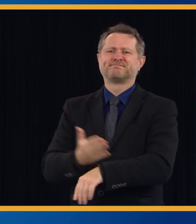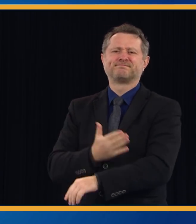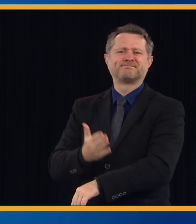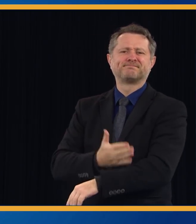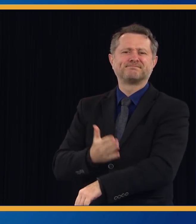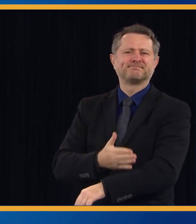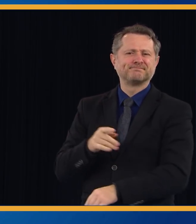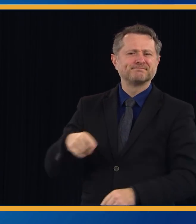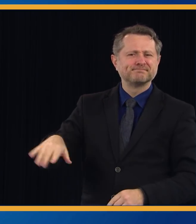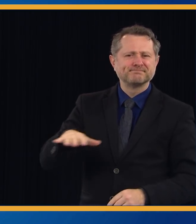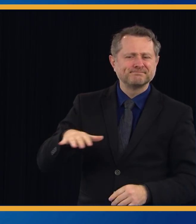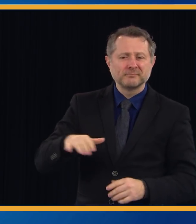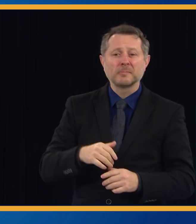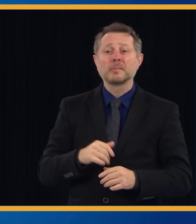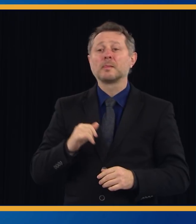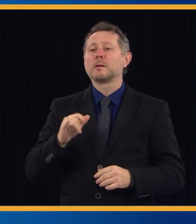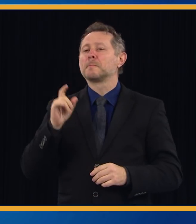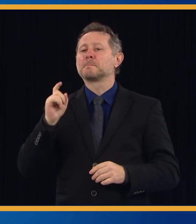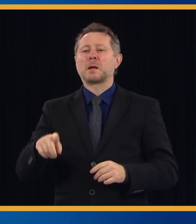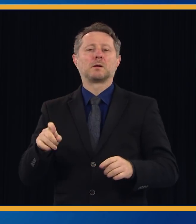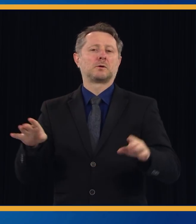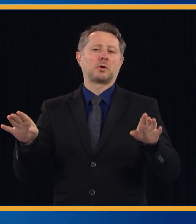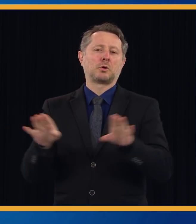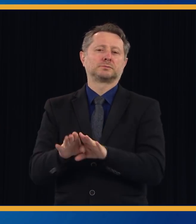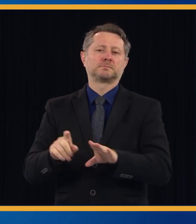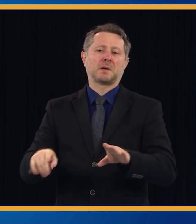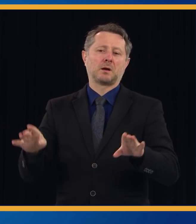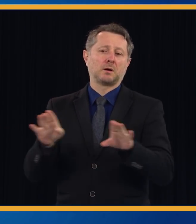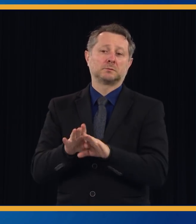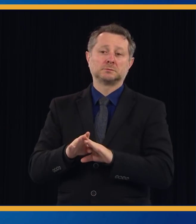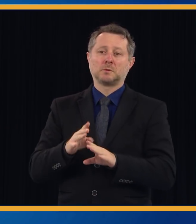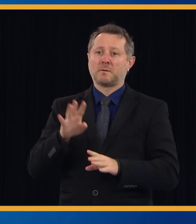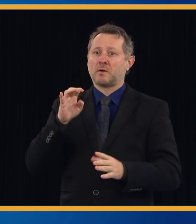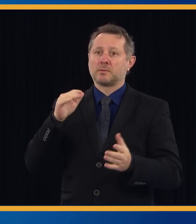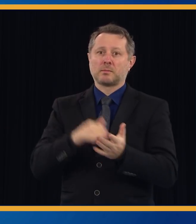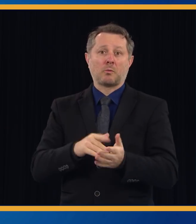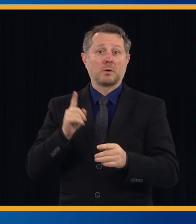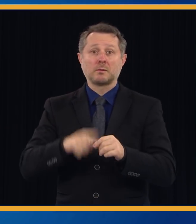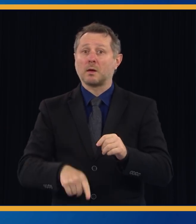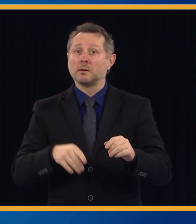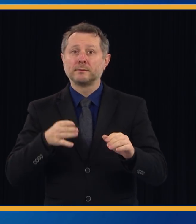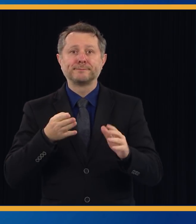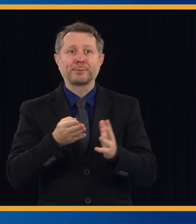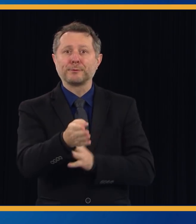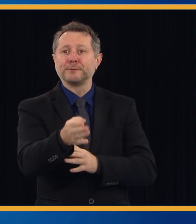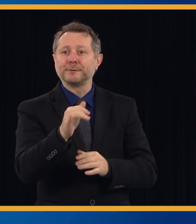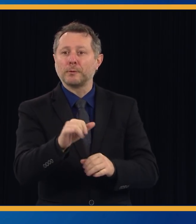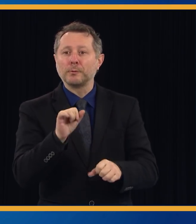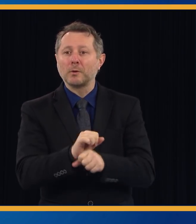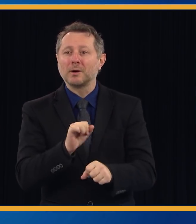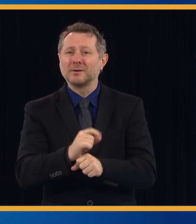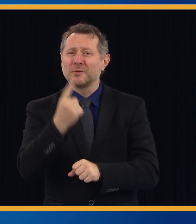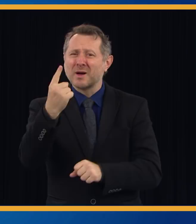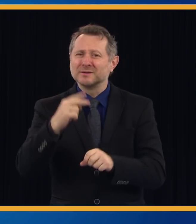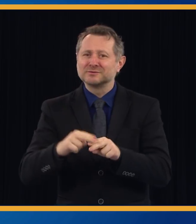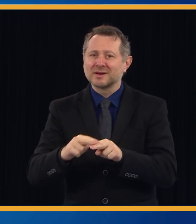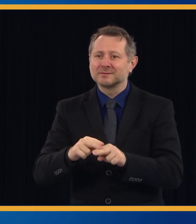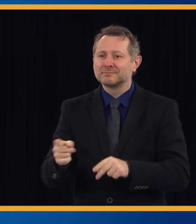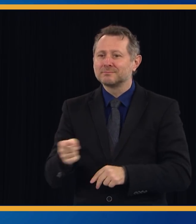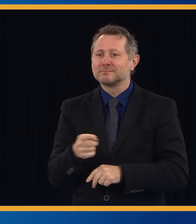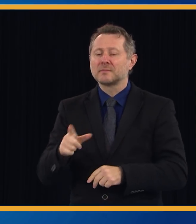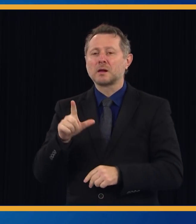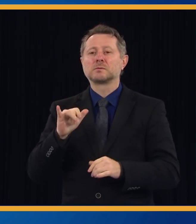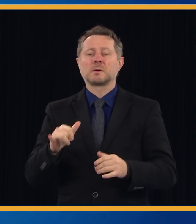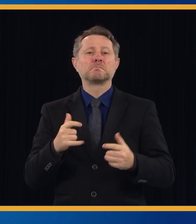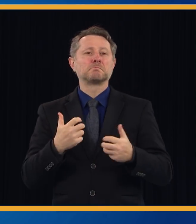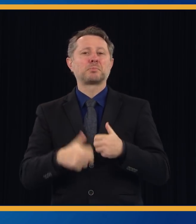everybody looked at it and they said, we have to close down the tunnel. 400,000 people couldn't get to work without that train, and they had all these complicated plans on